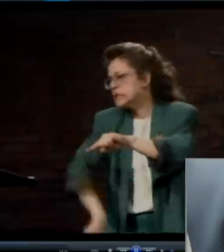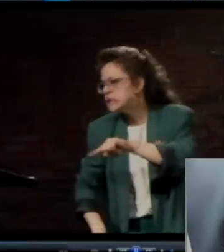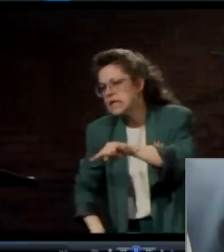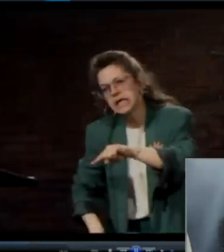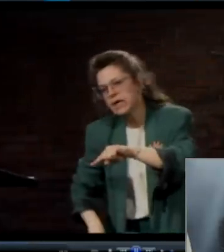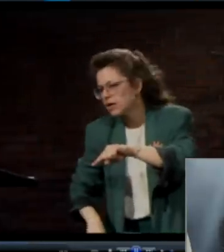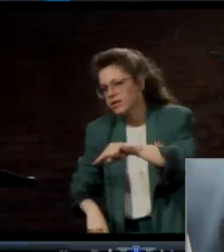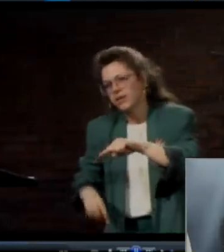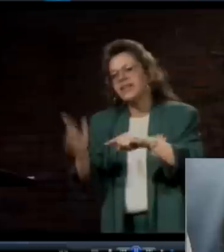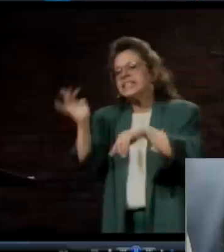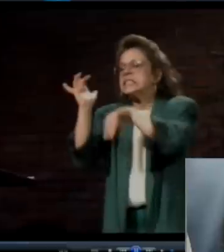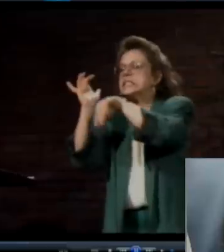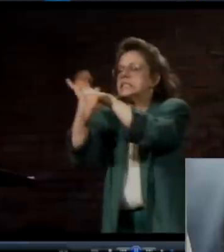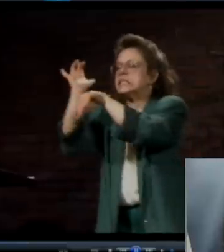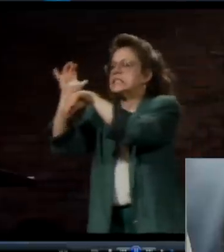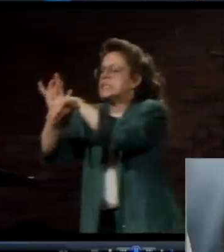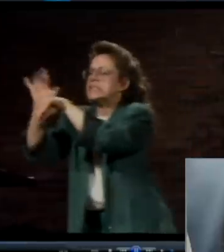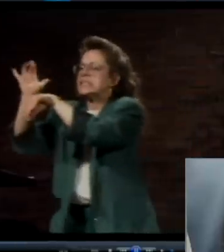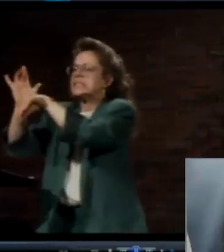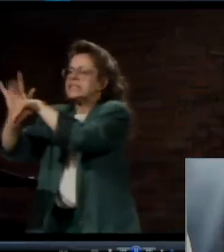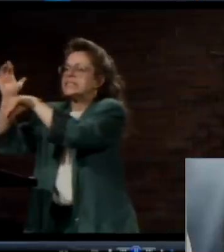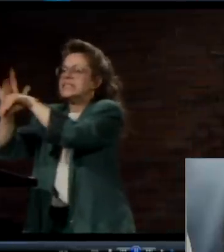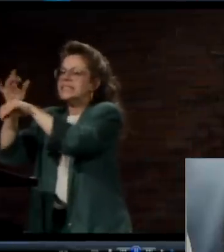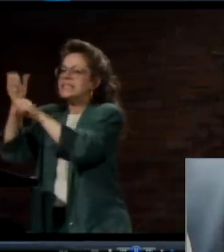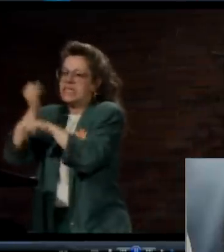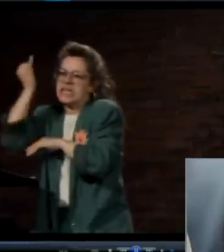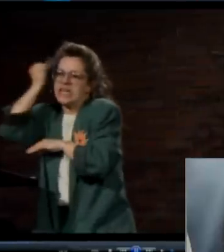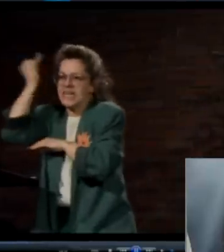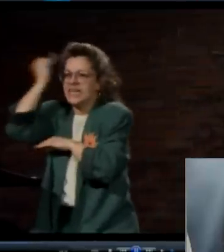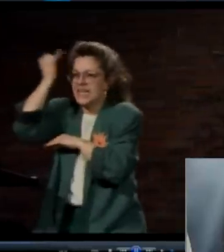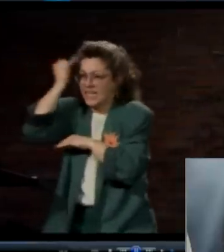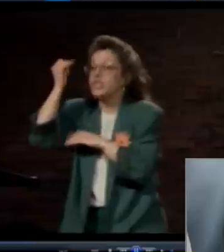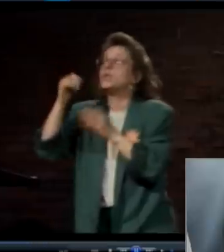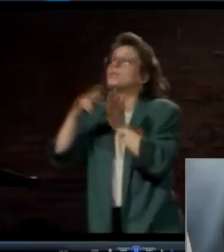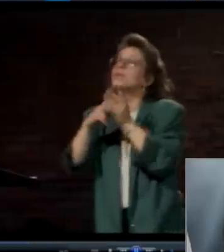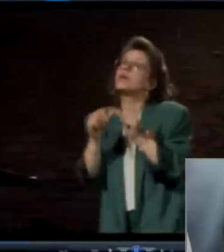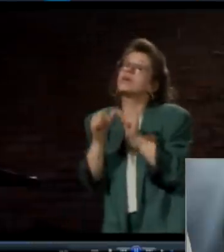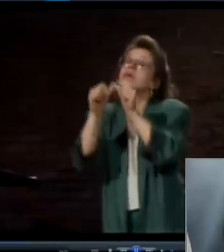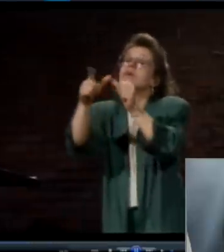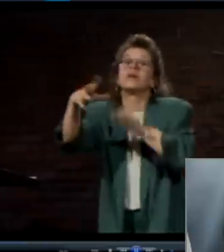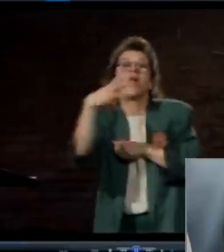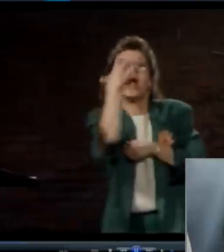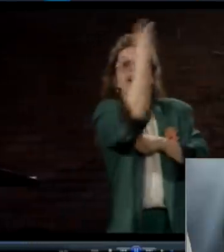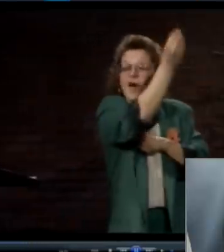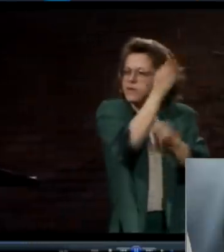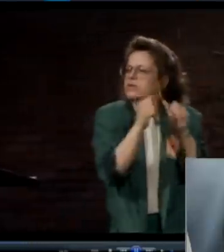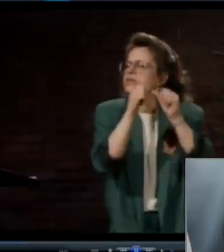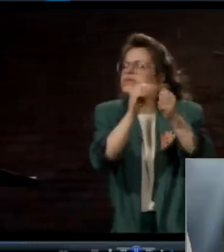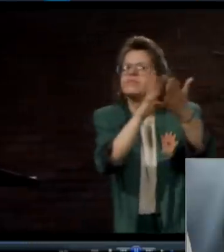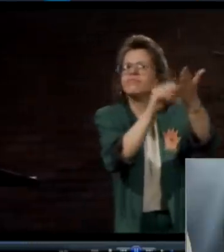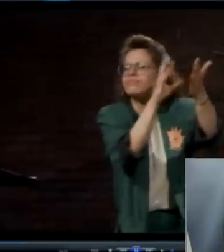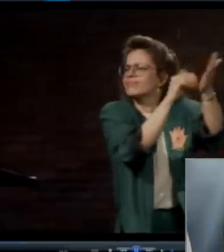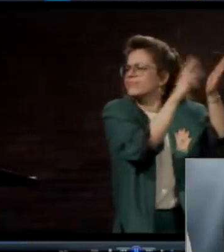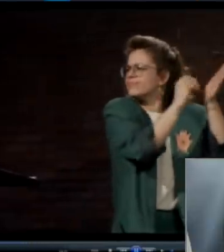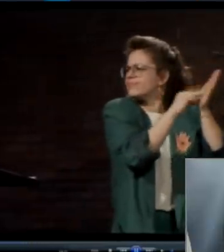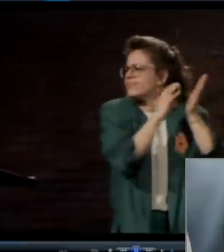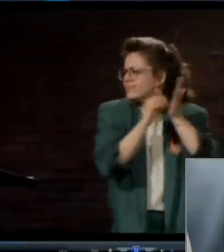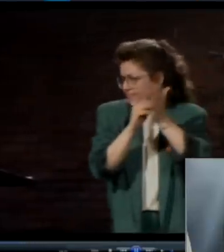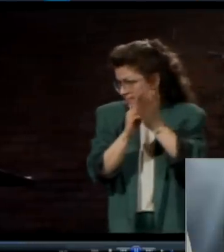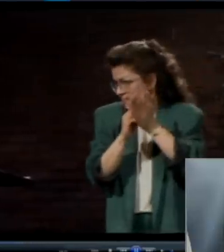information, and to expose you to some different new ideas and new ways of thinking, so that hopefully when you leave, you'll go out and